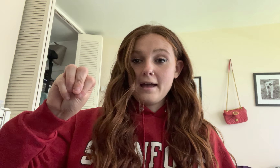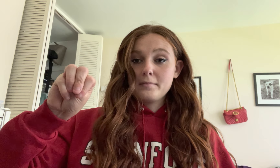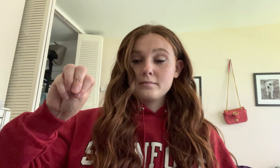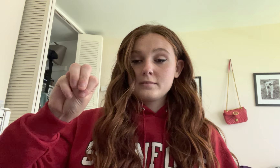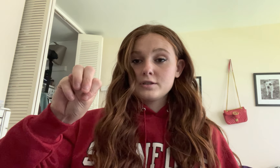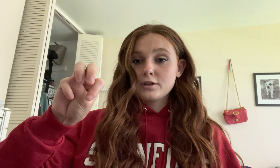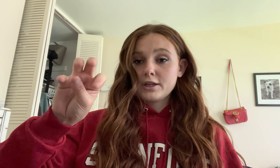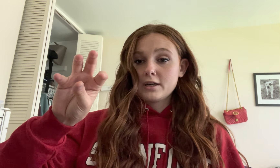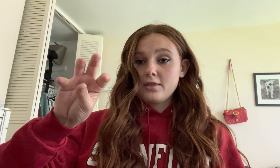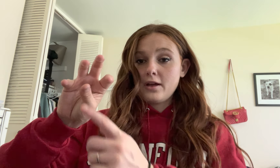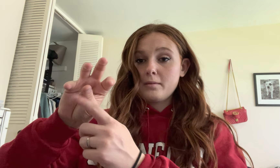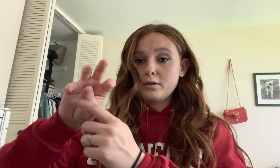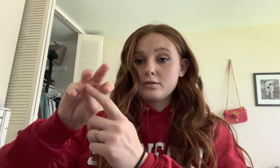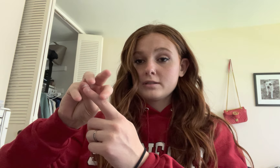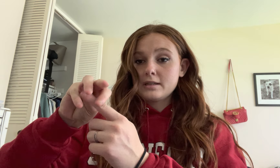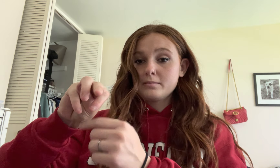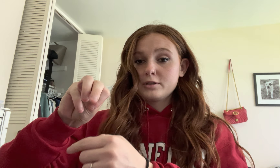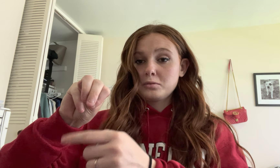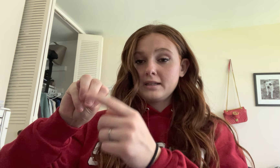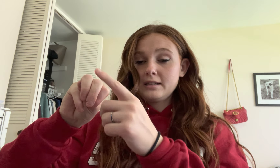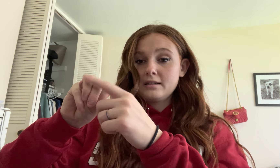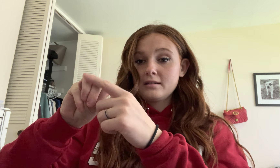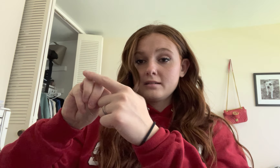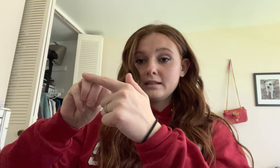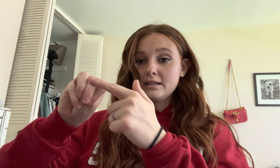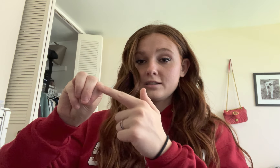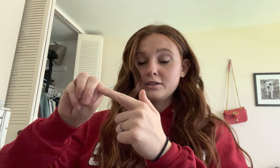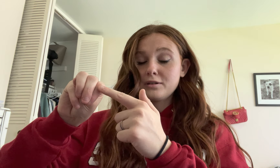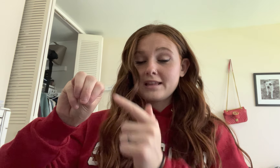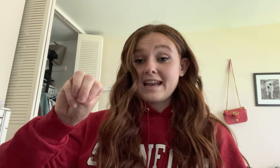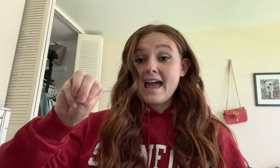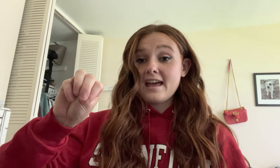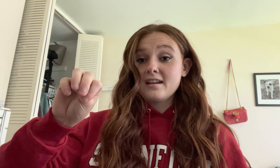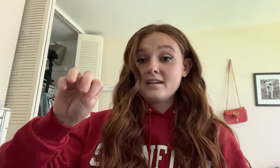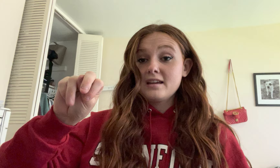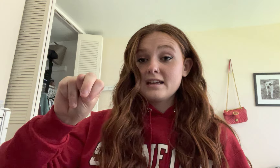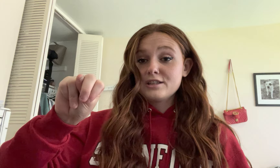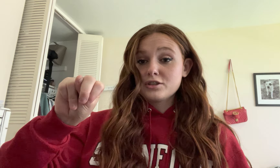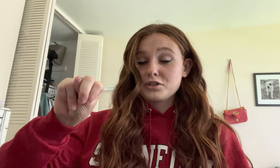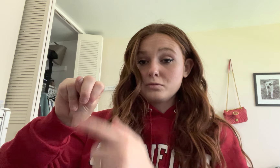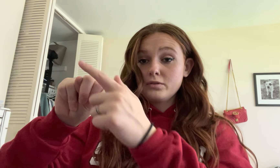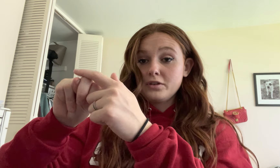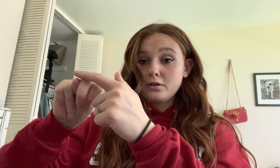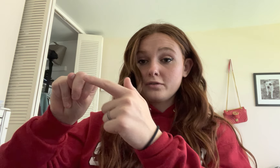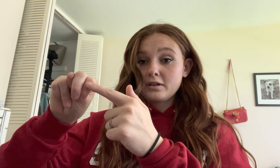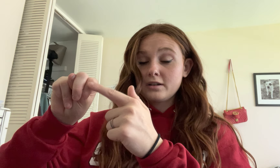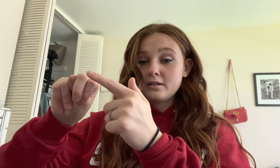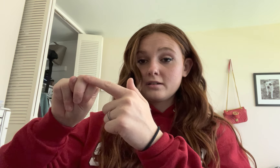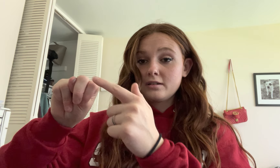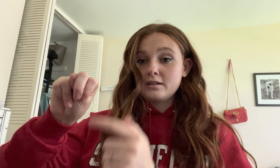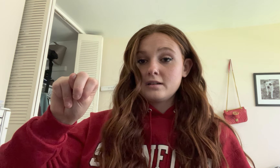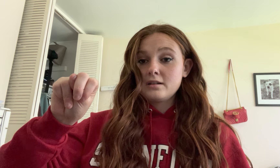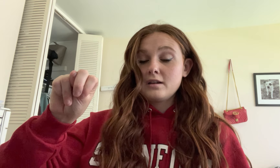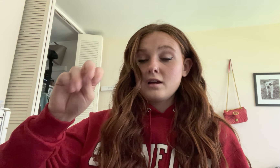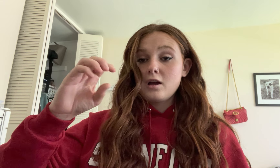M, so your thumb goes in between these two, and then N is just you move it over.